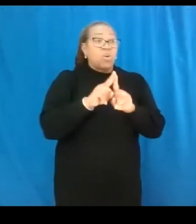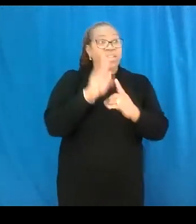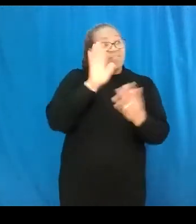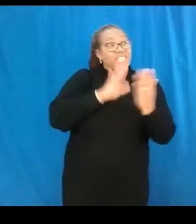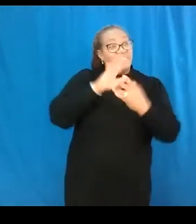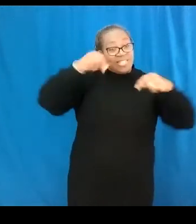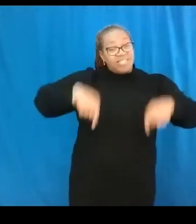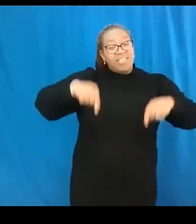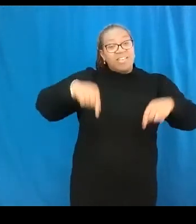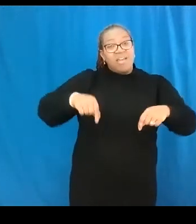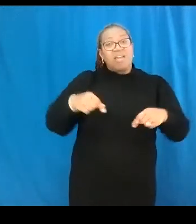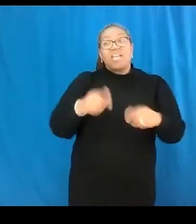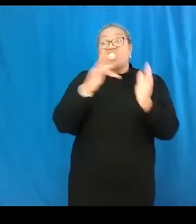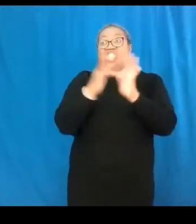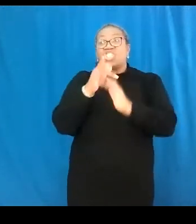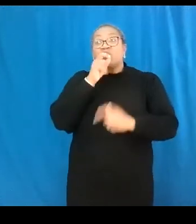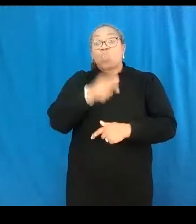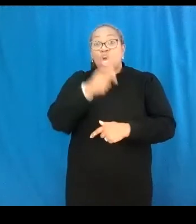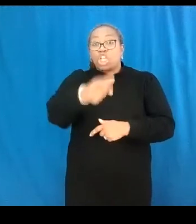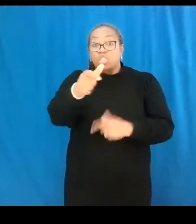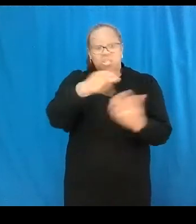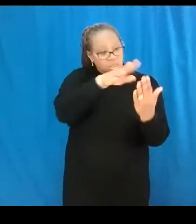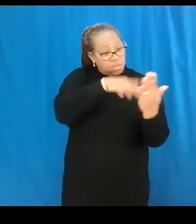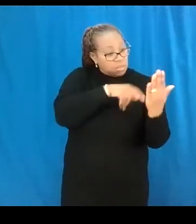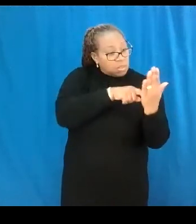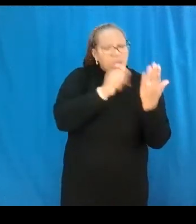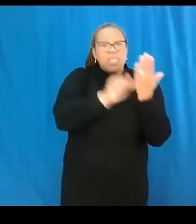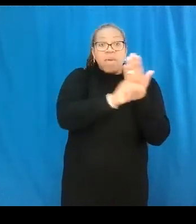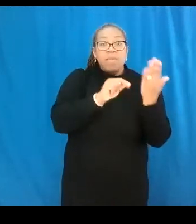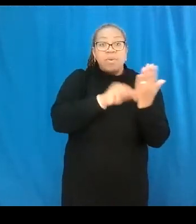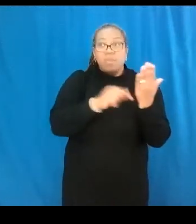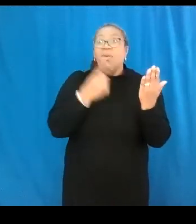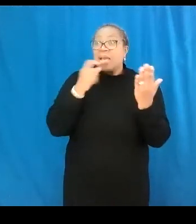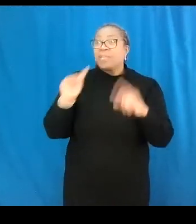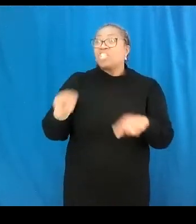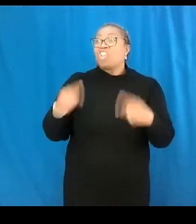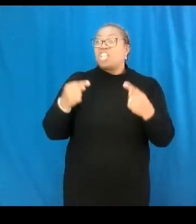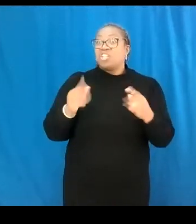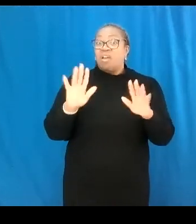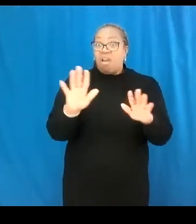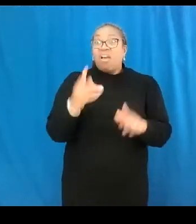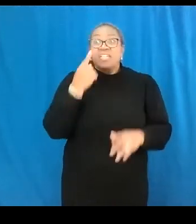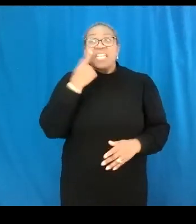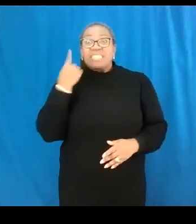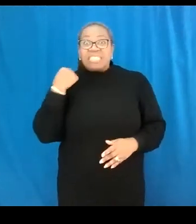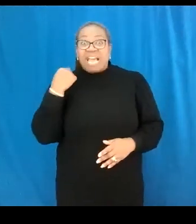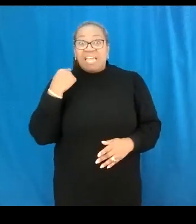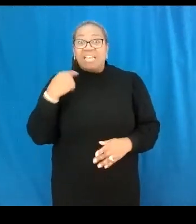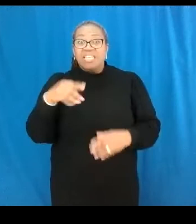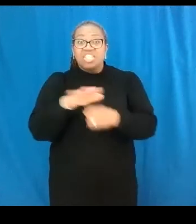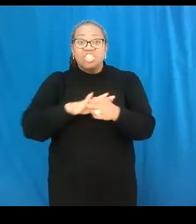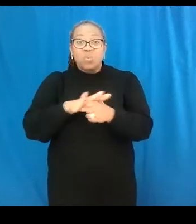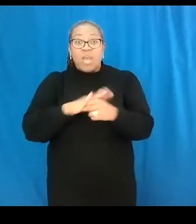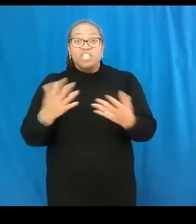so challenging. I literally had a situation yesterday where, just a cheeky